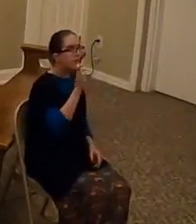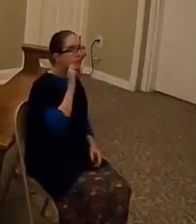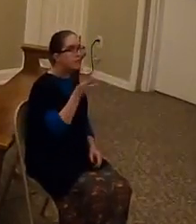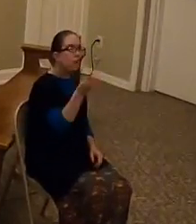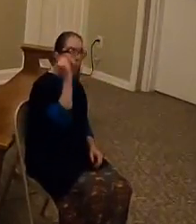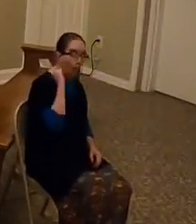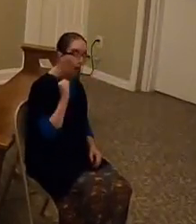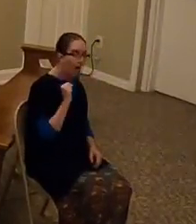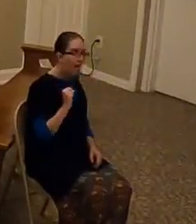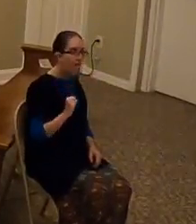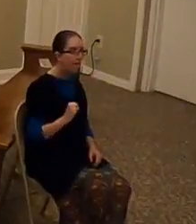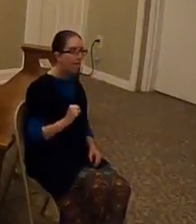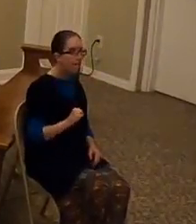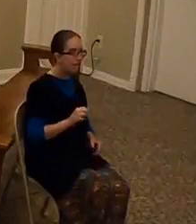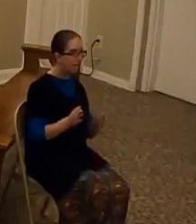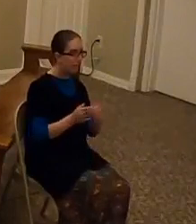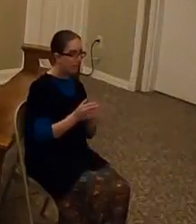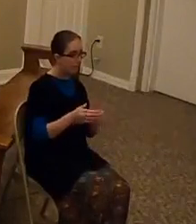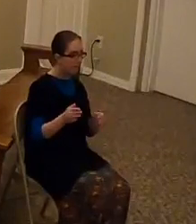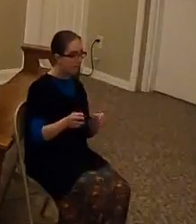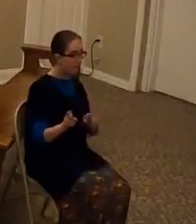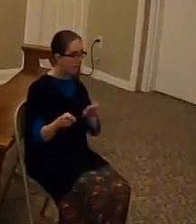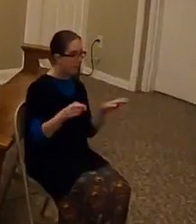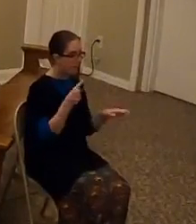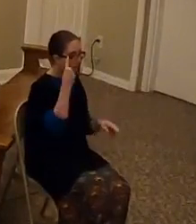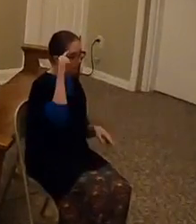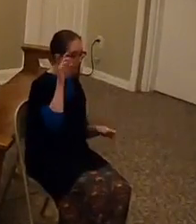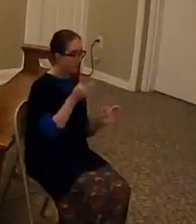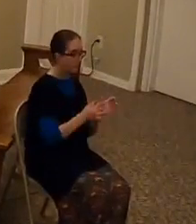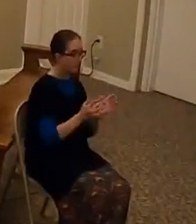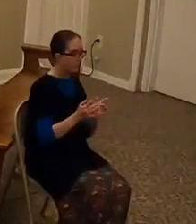She was doing the Lord's work. She was getting everything done, getting ready for Jesus.